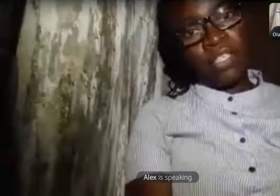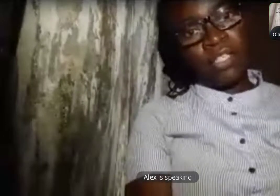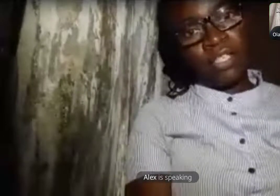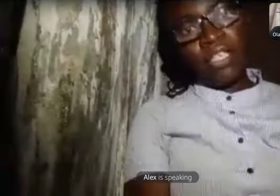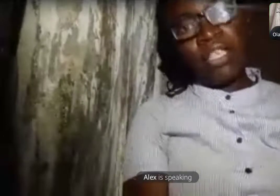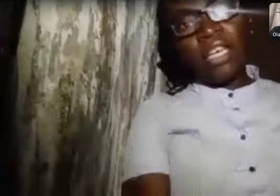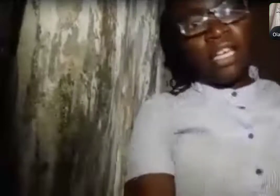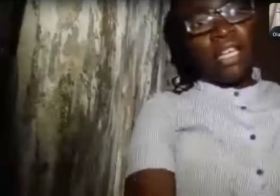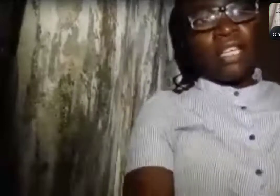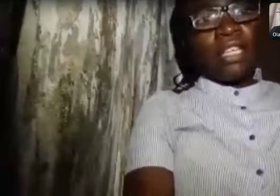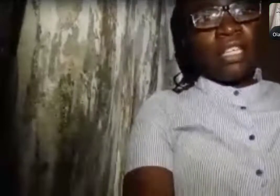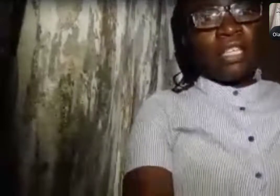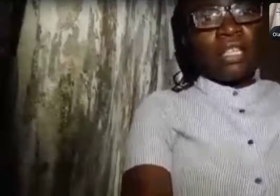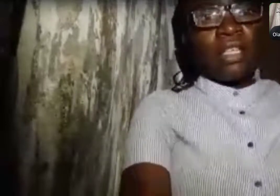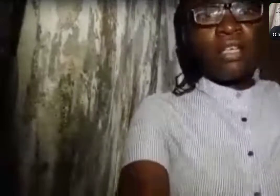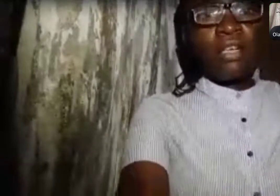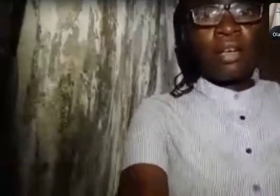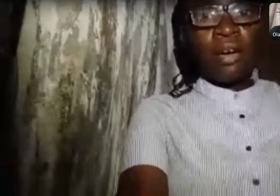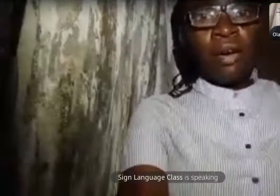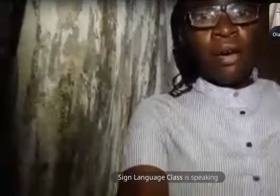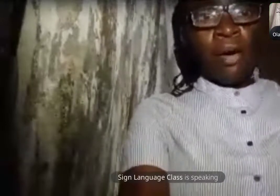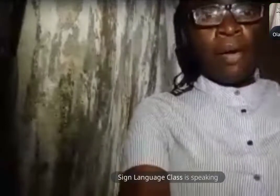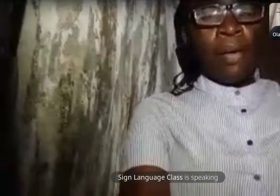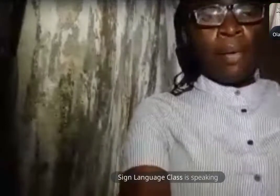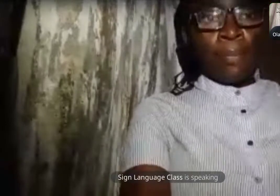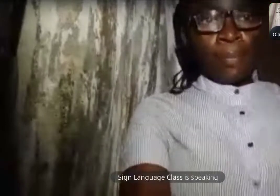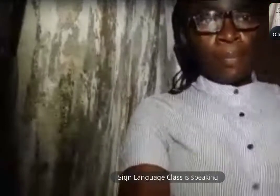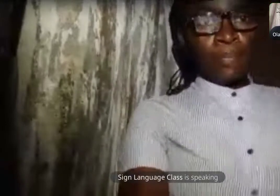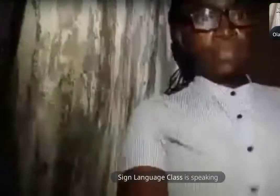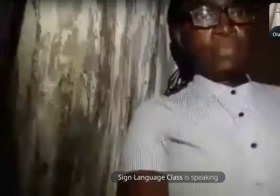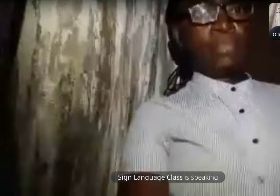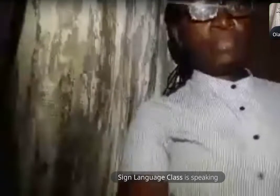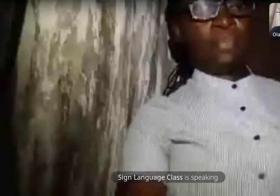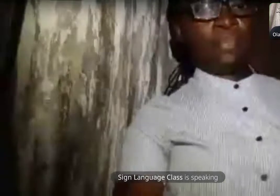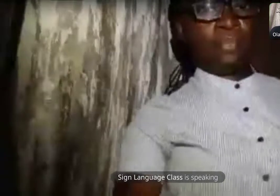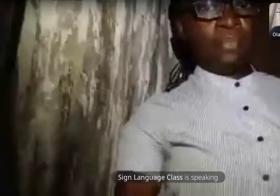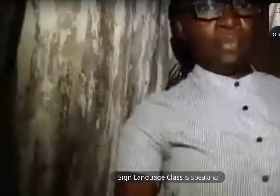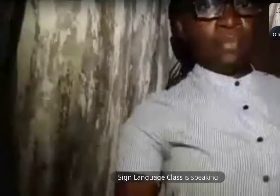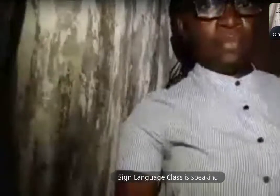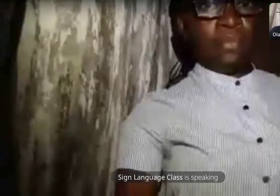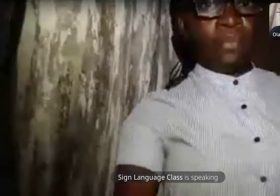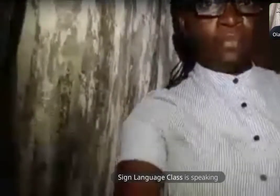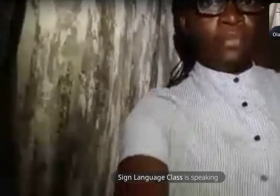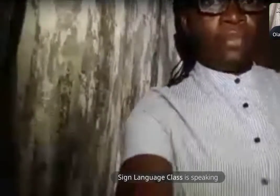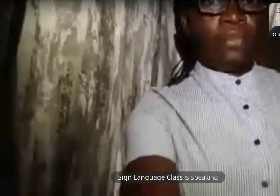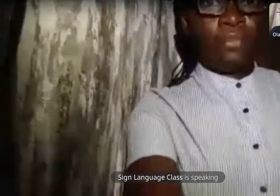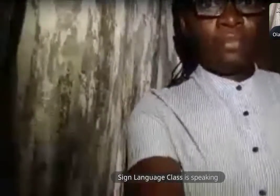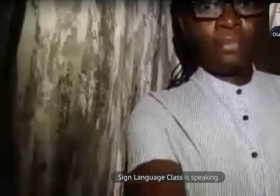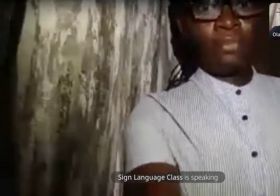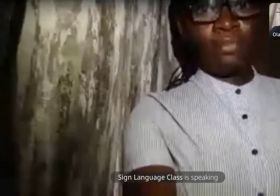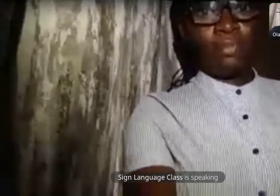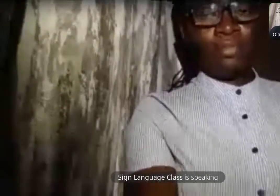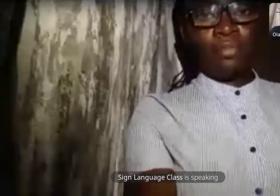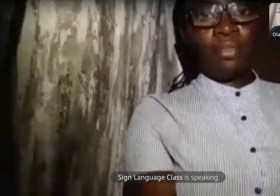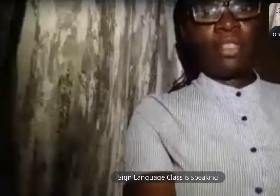Okay, a lot of people from the comment section are saying they can't see her. Some say they can. I'm throwing up a poll again so that we'll